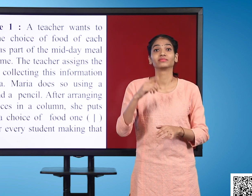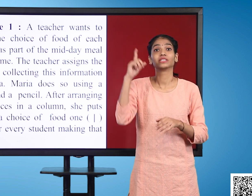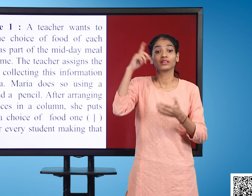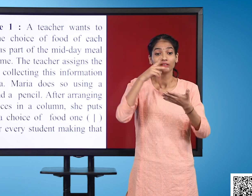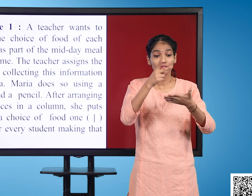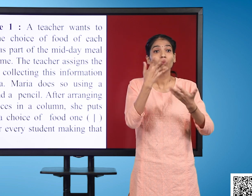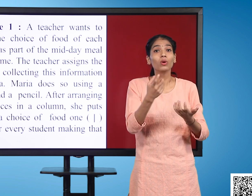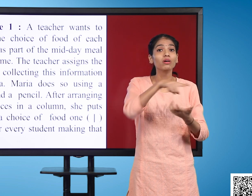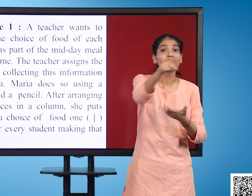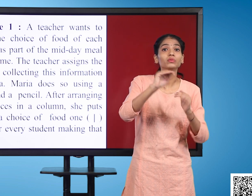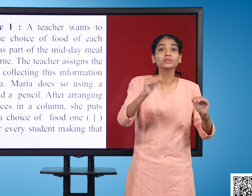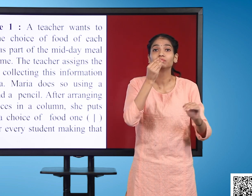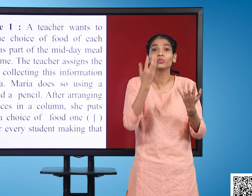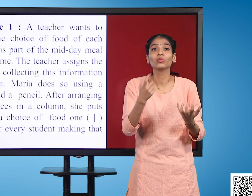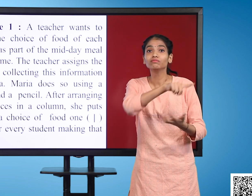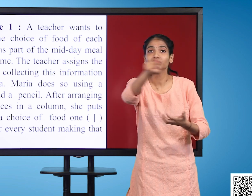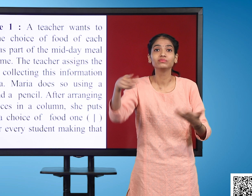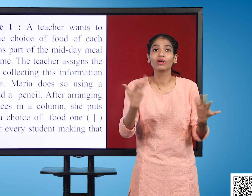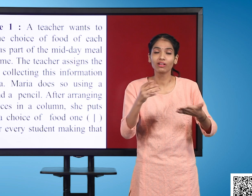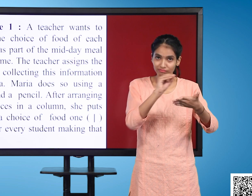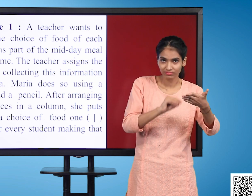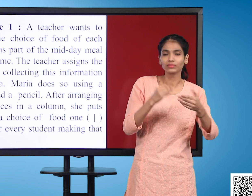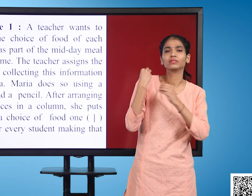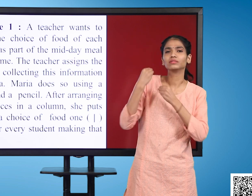The teacher assigns the task of collecting this information to